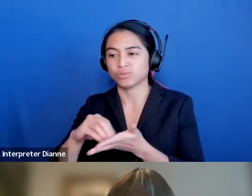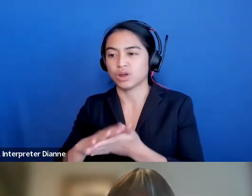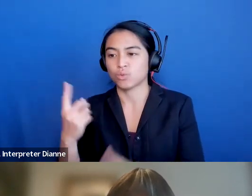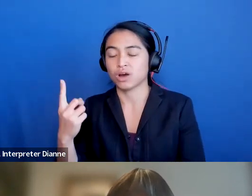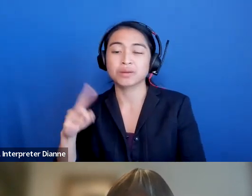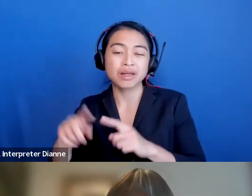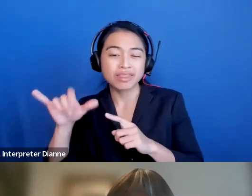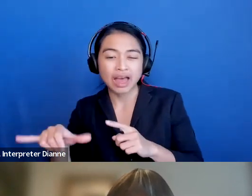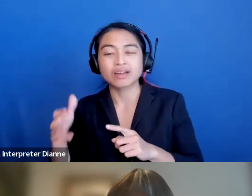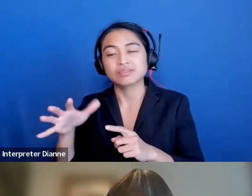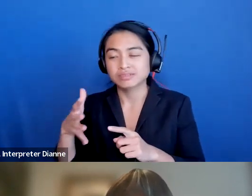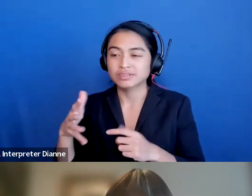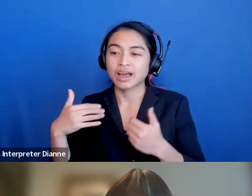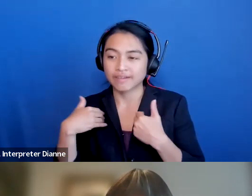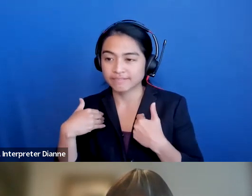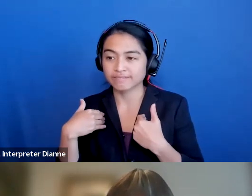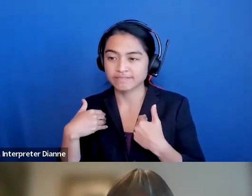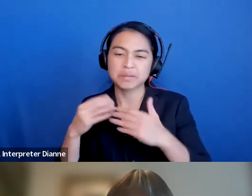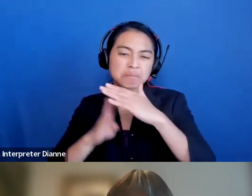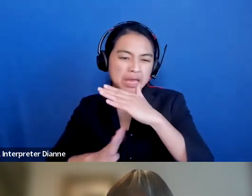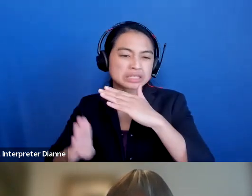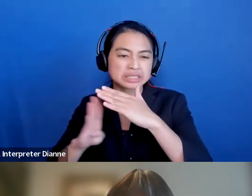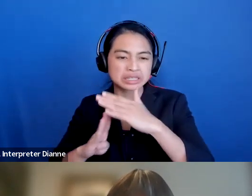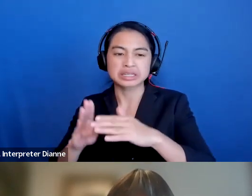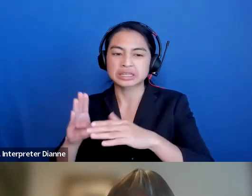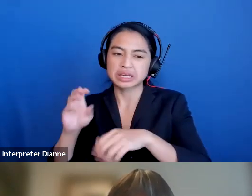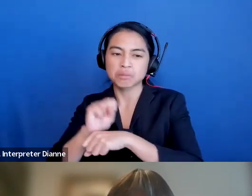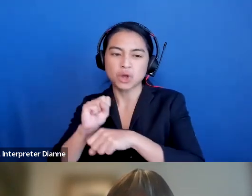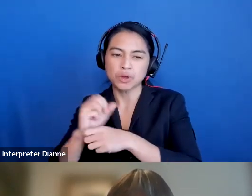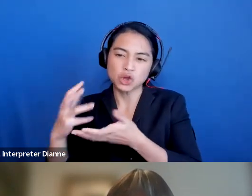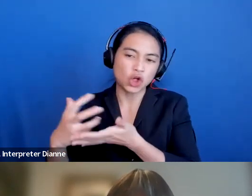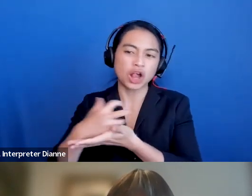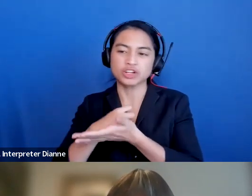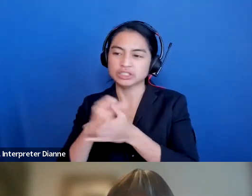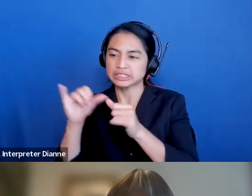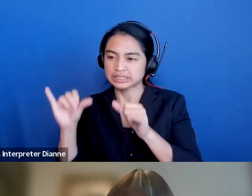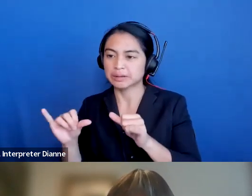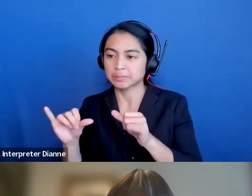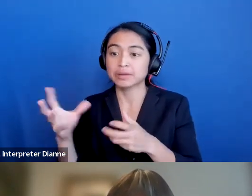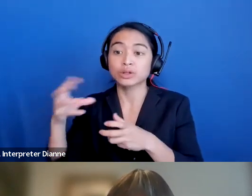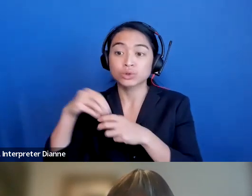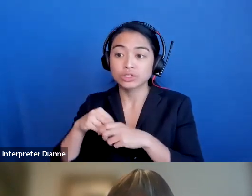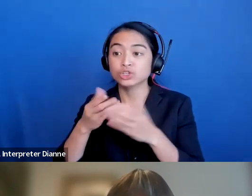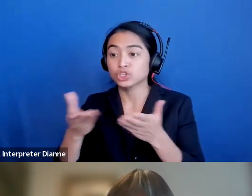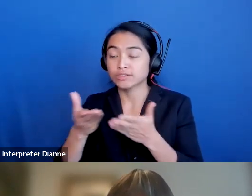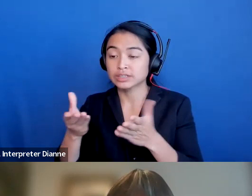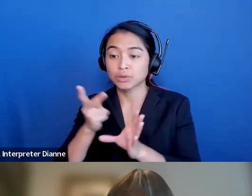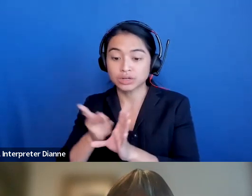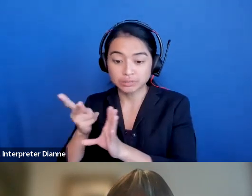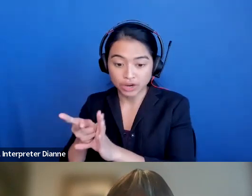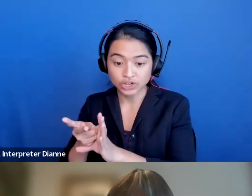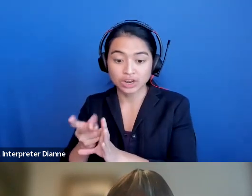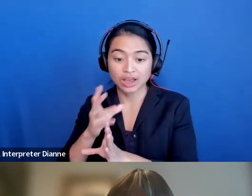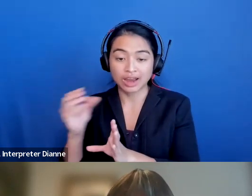agency does have a basic employment collection system, including service participation